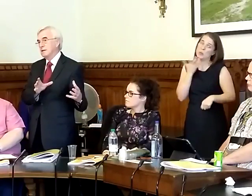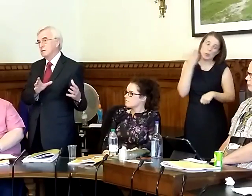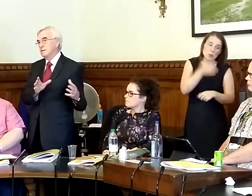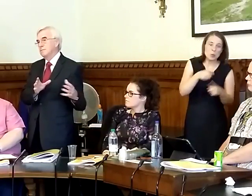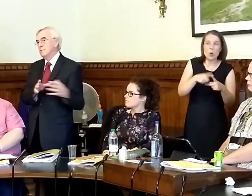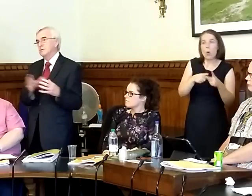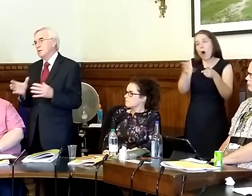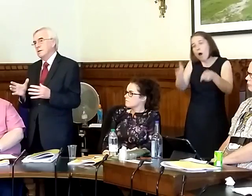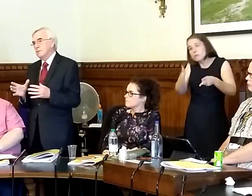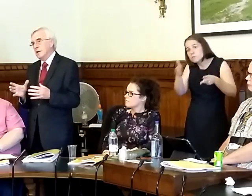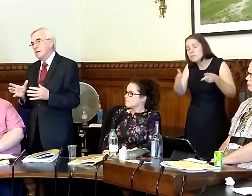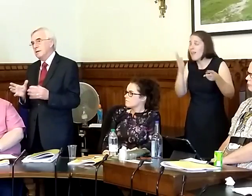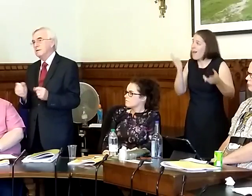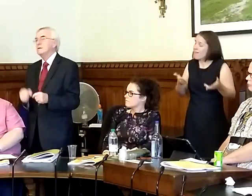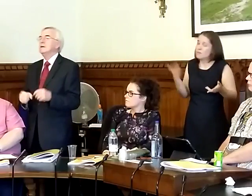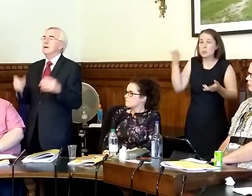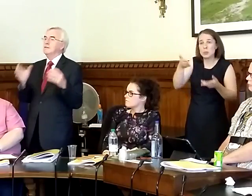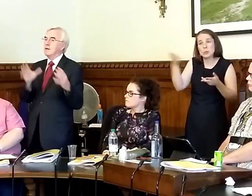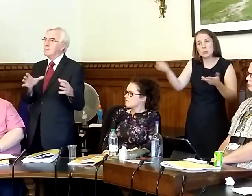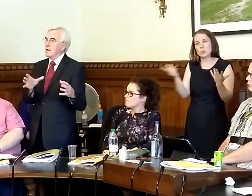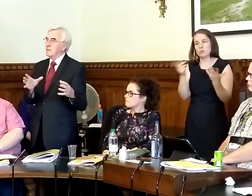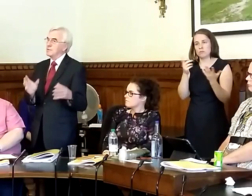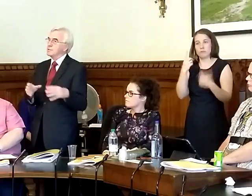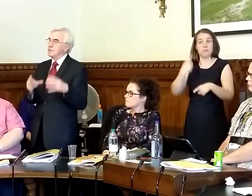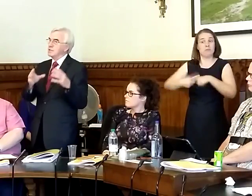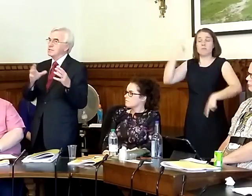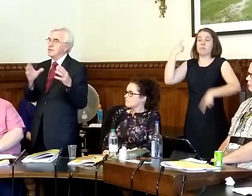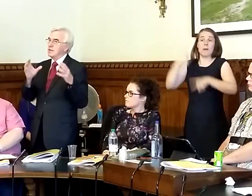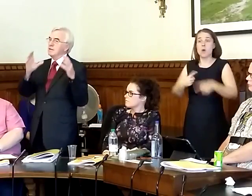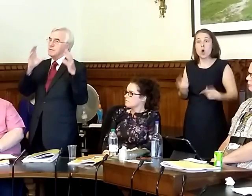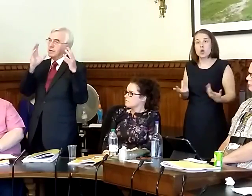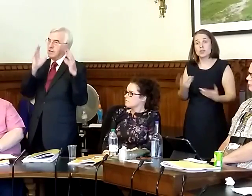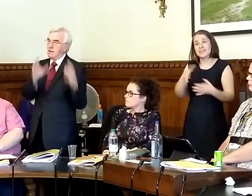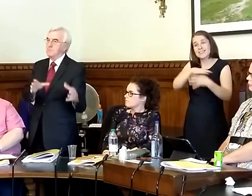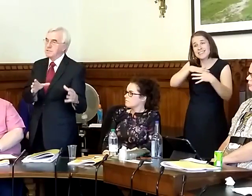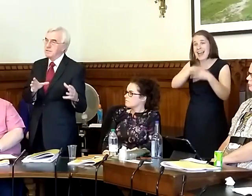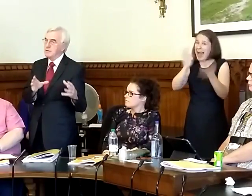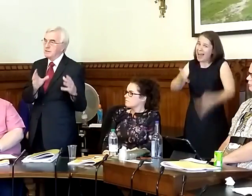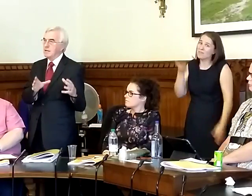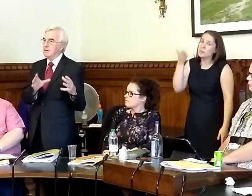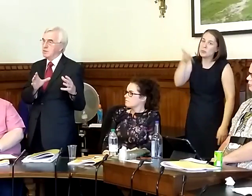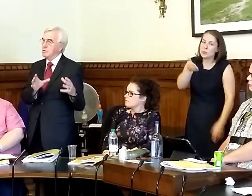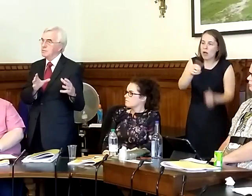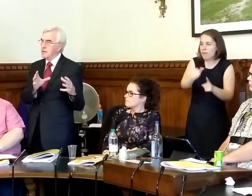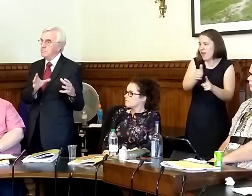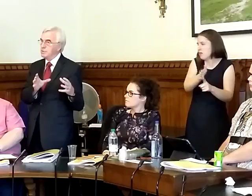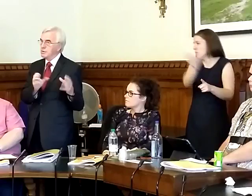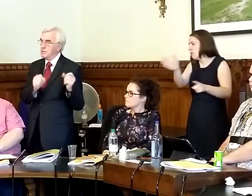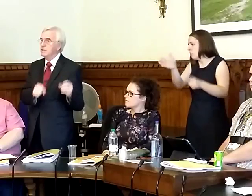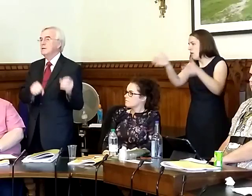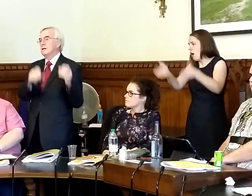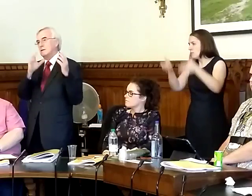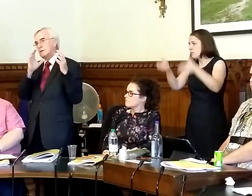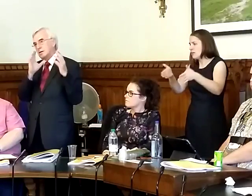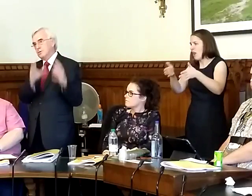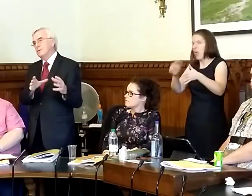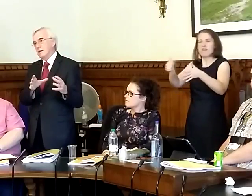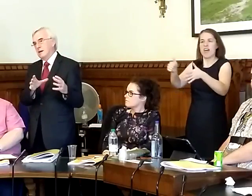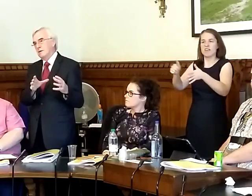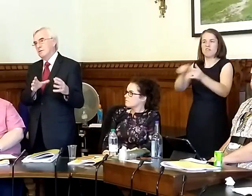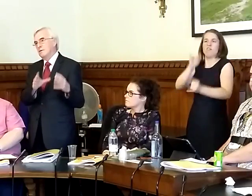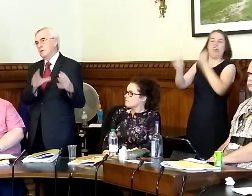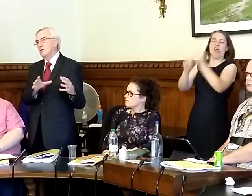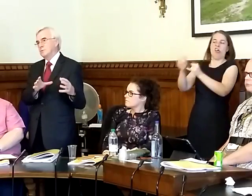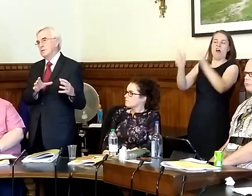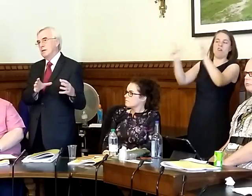would have expected, and people are turning up with A&E. And then what happens is, if they get admitted, they then get accused of bed blocking. And then they